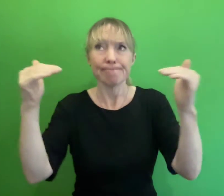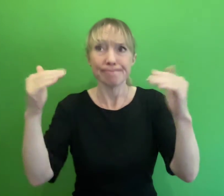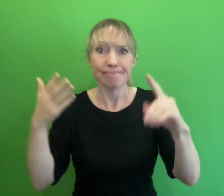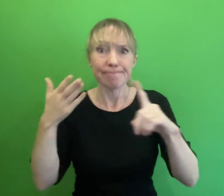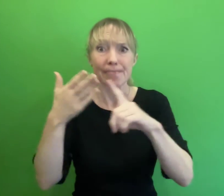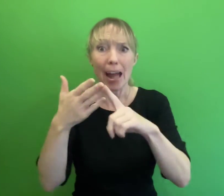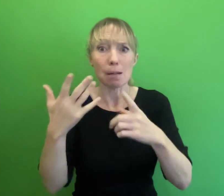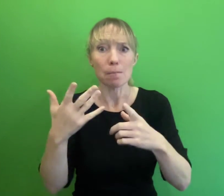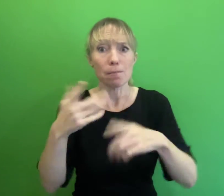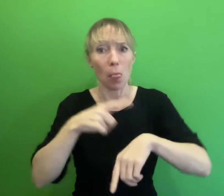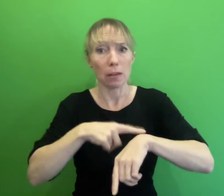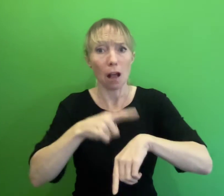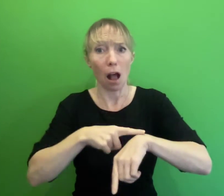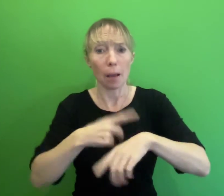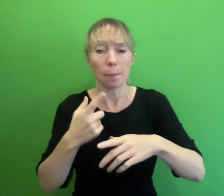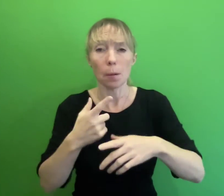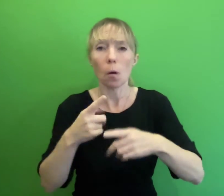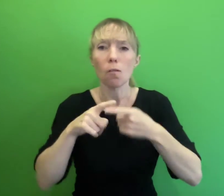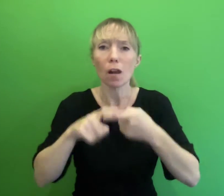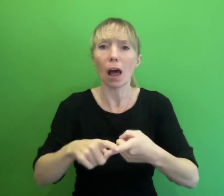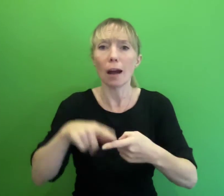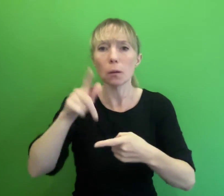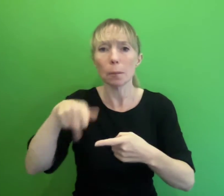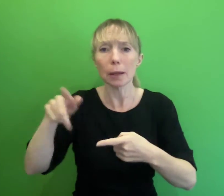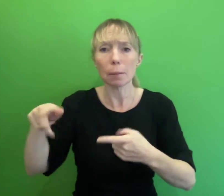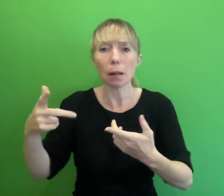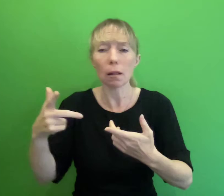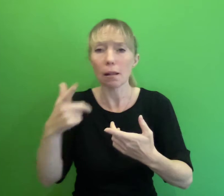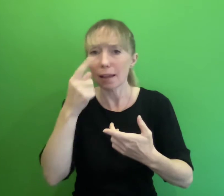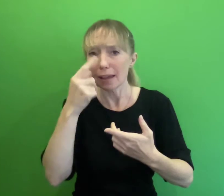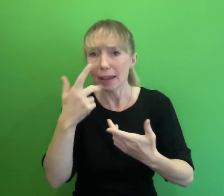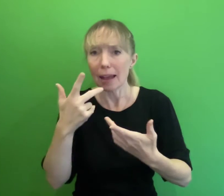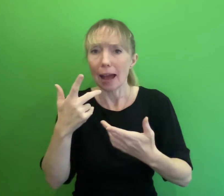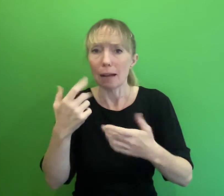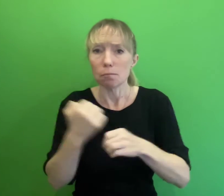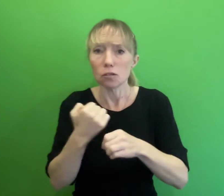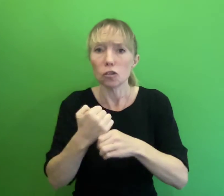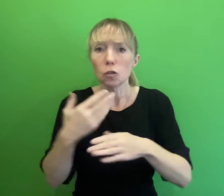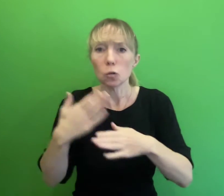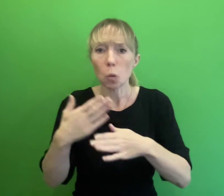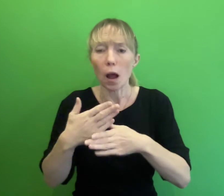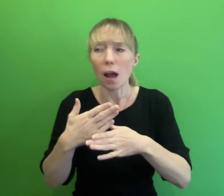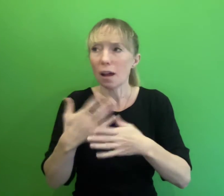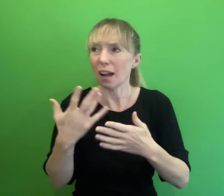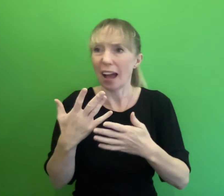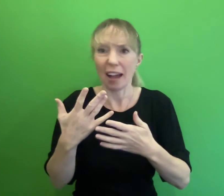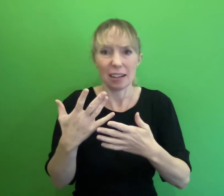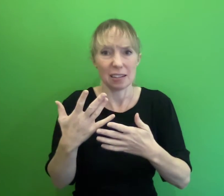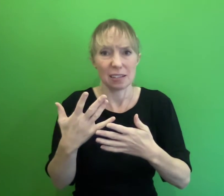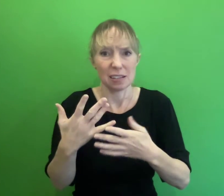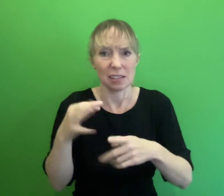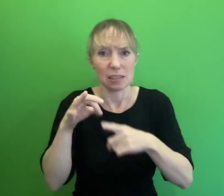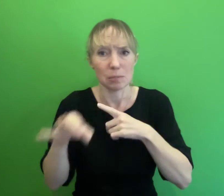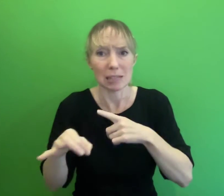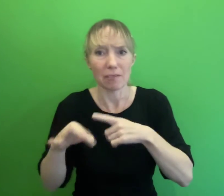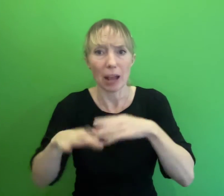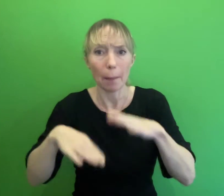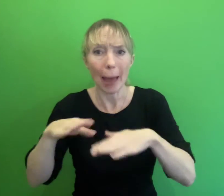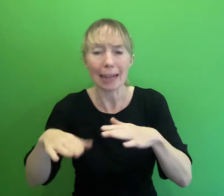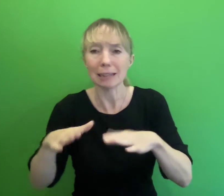or relied on people being able to produce work at a specific and unrealistic pace. This left some